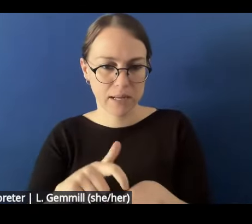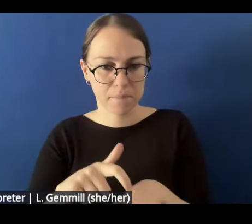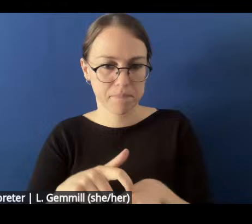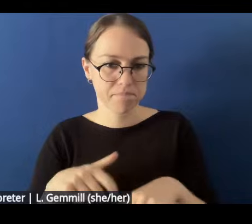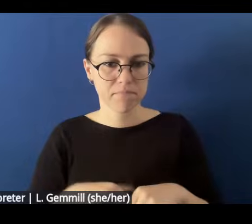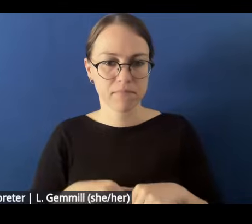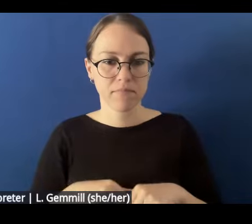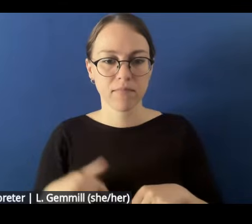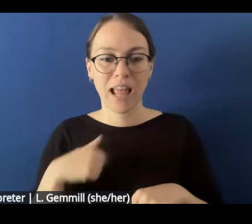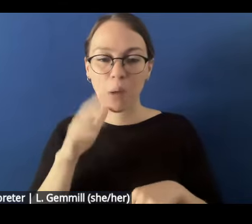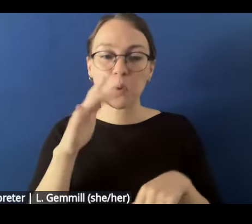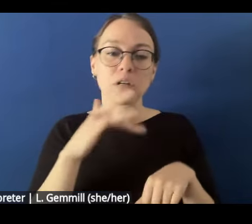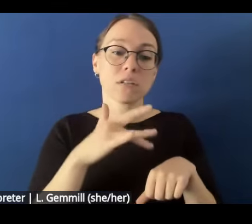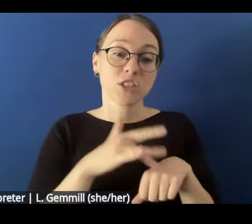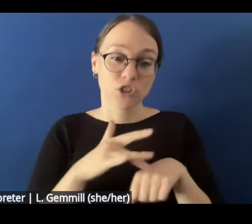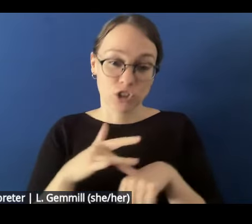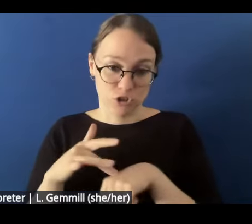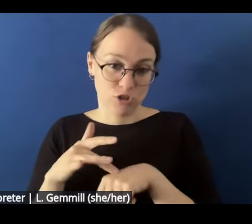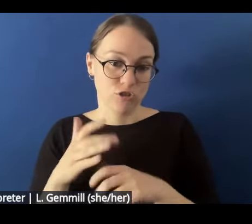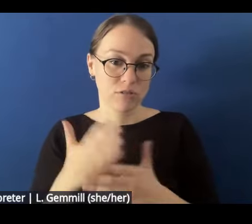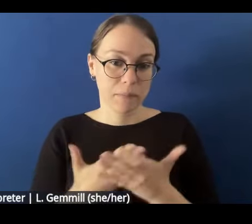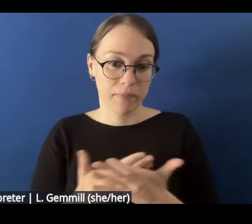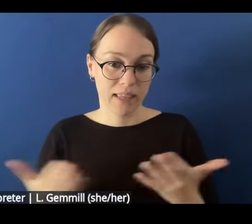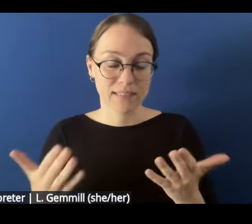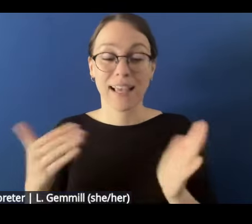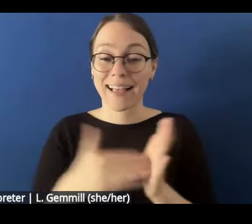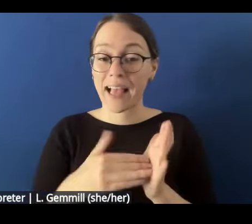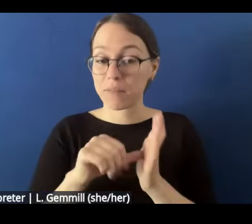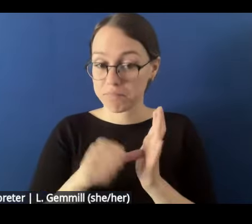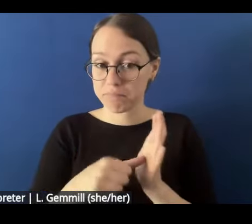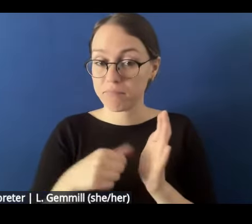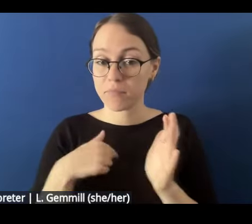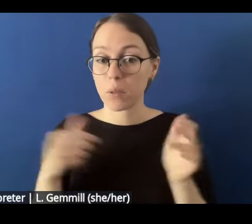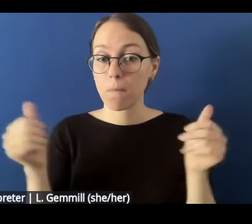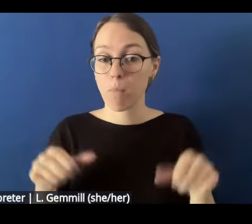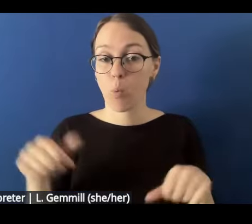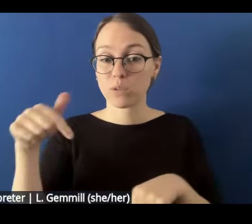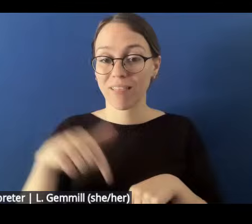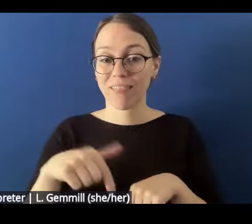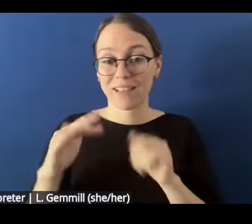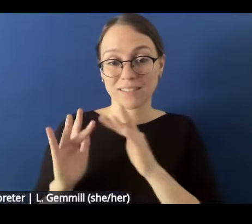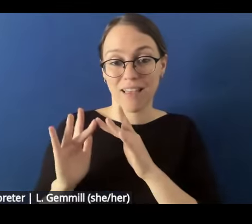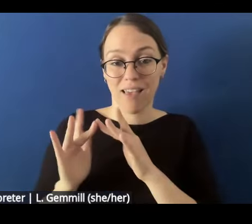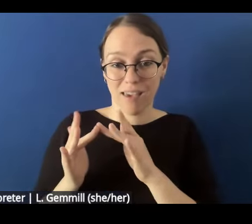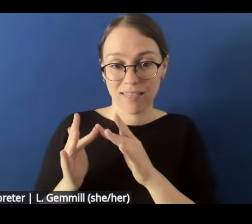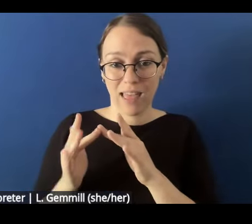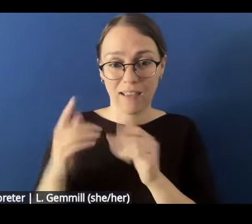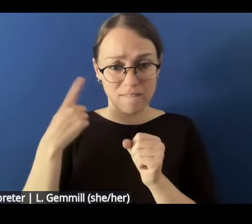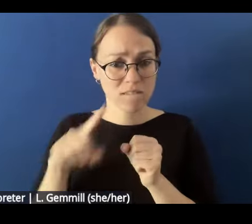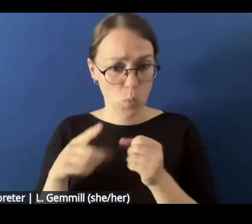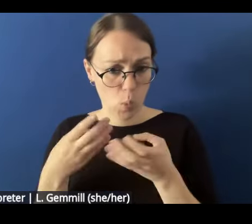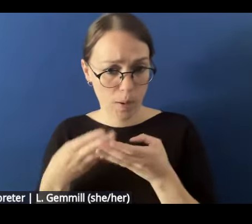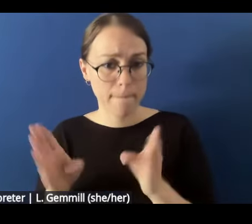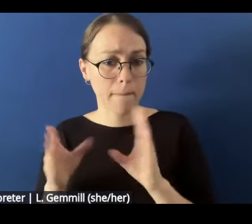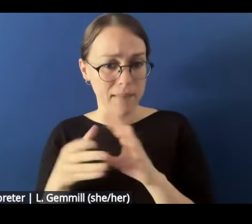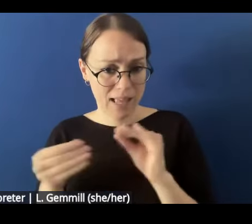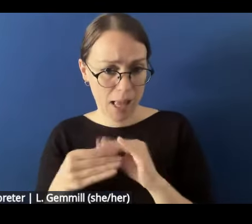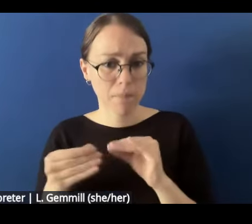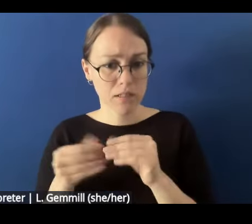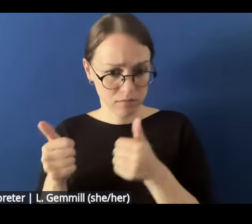some of the things. We again posted this online, I believe, for public comments. That's what I thought. Okay,